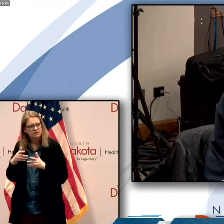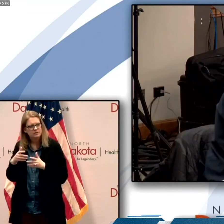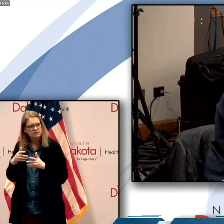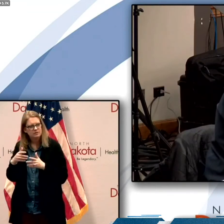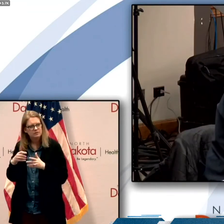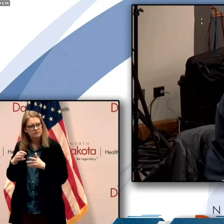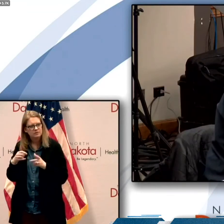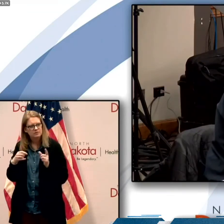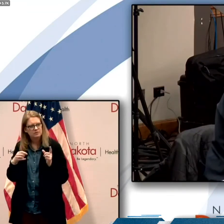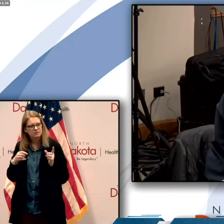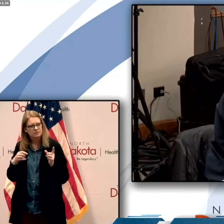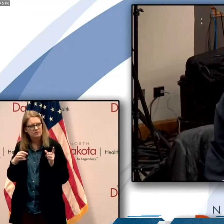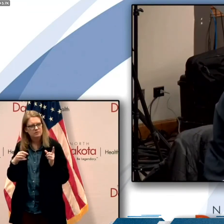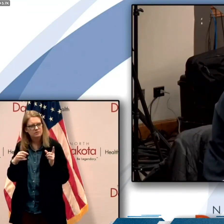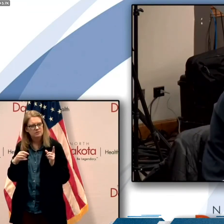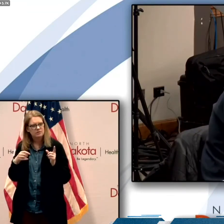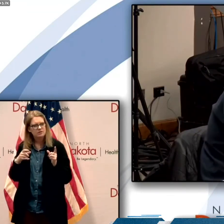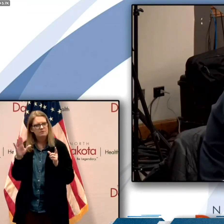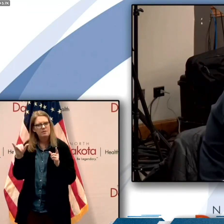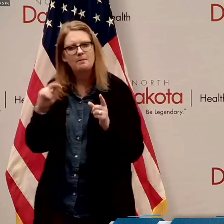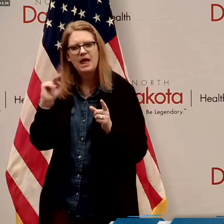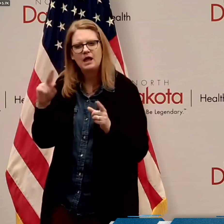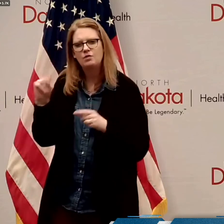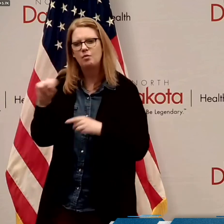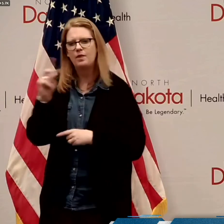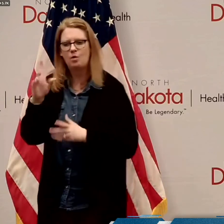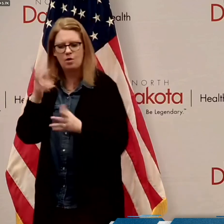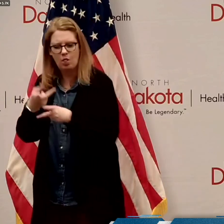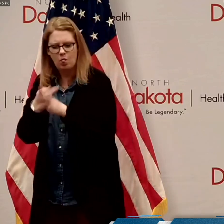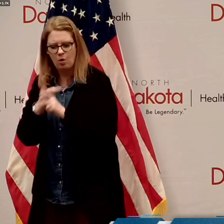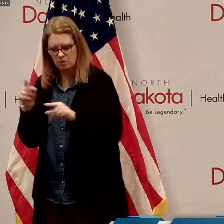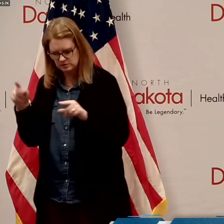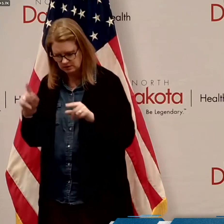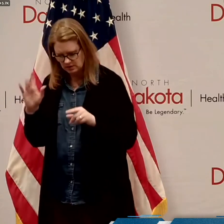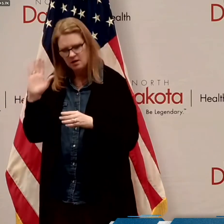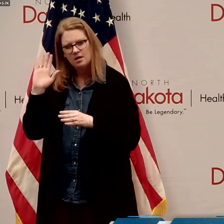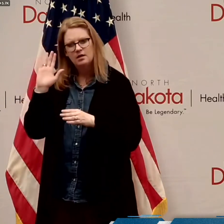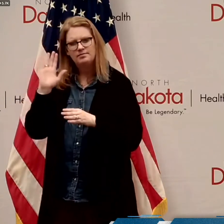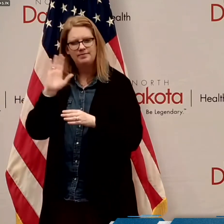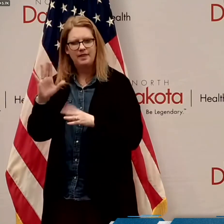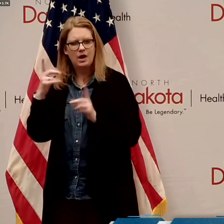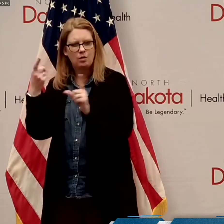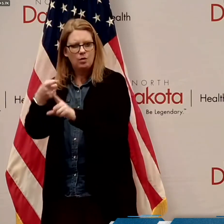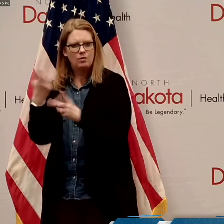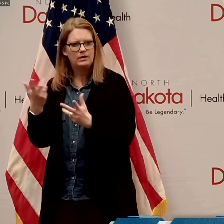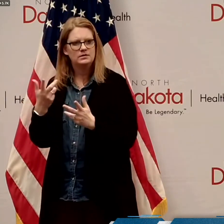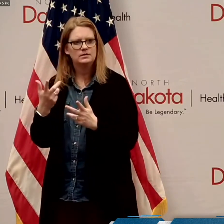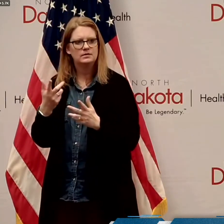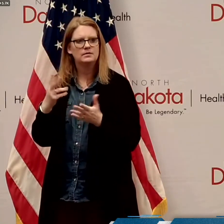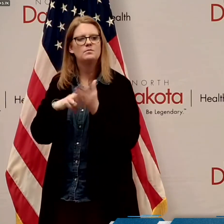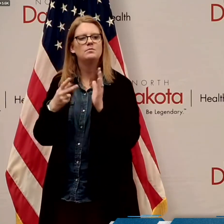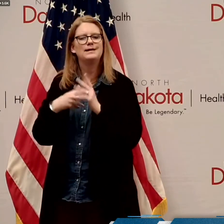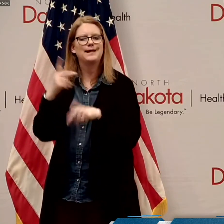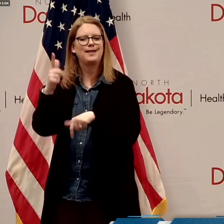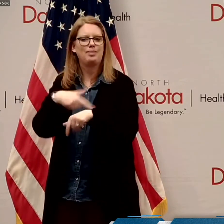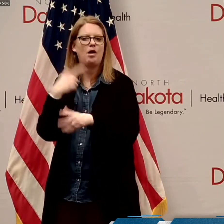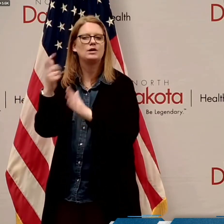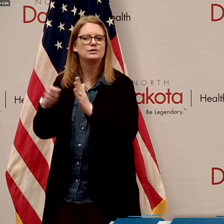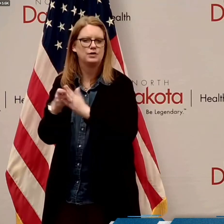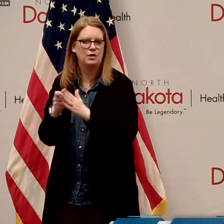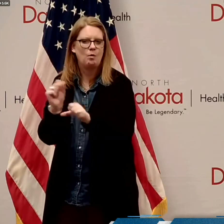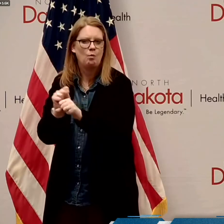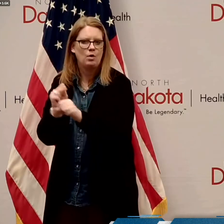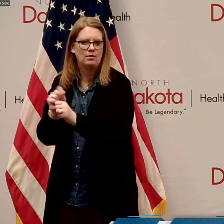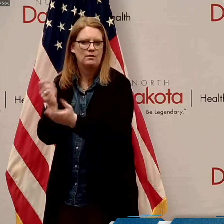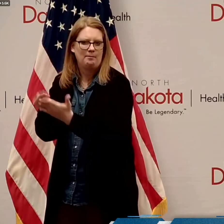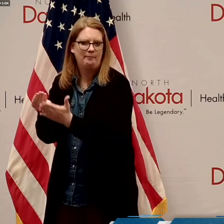What are you looking for to target those loans? Well, I think what they're really trying to solve is the issue of longer-term working capital, because some